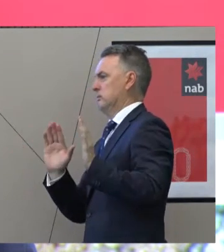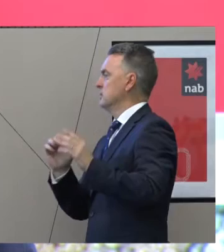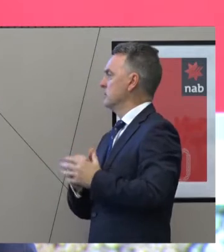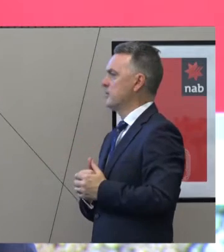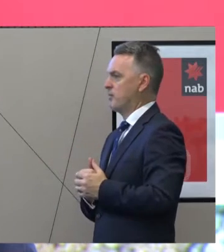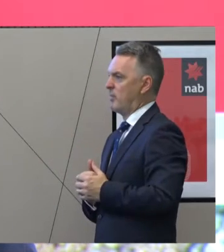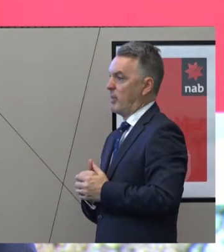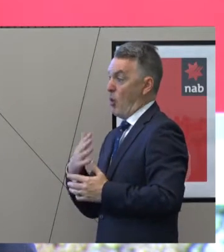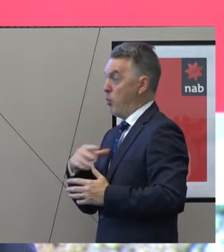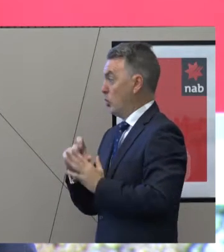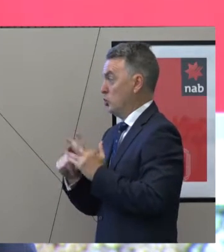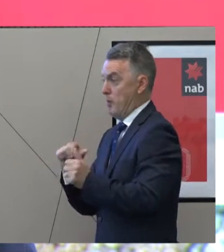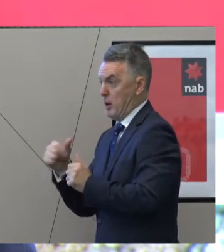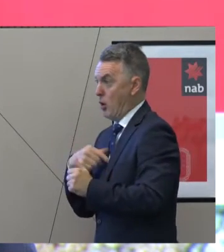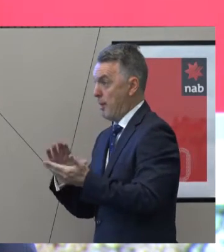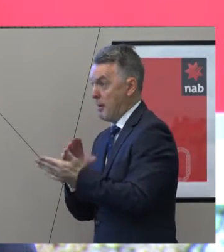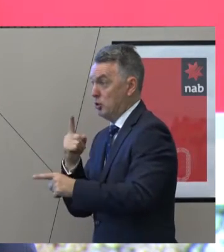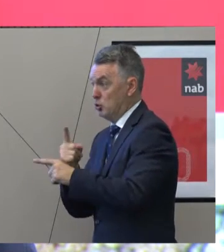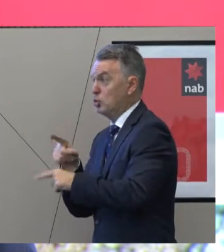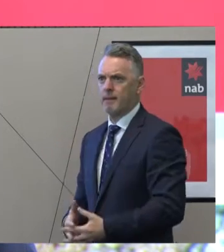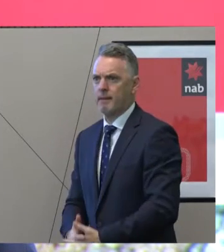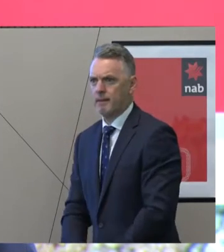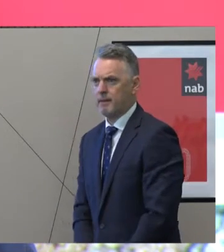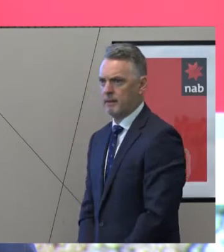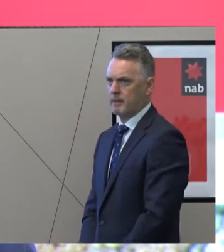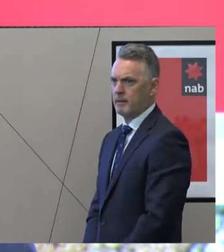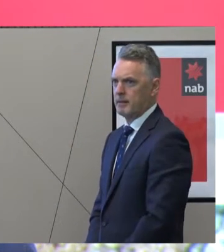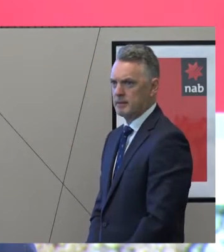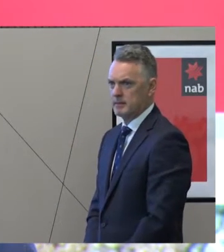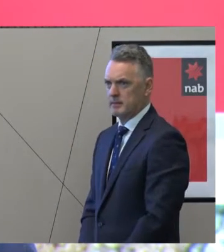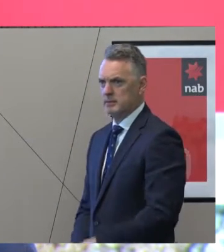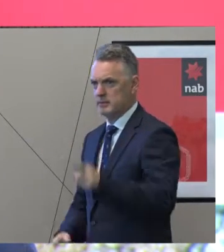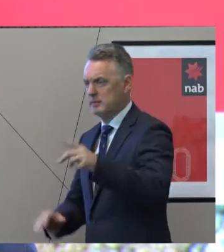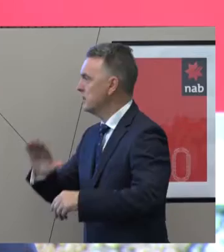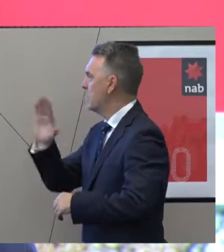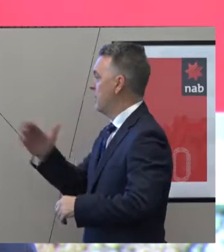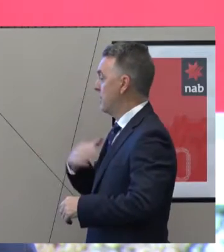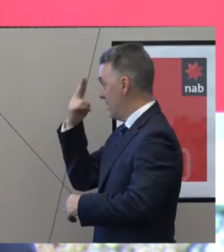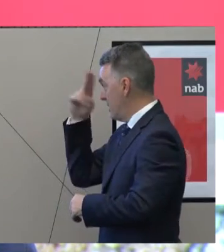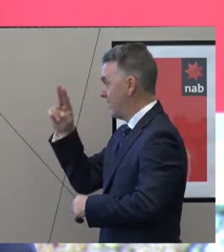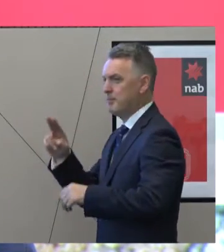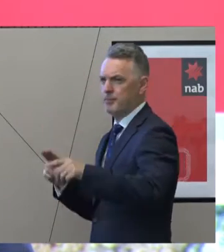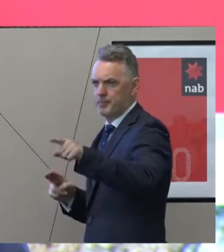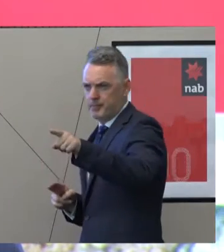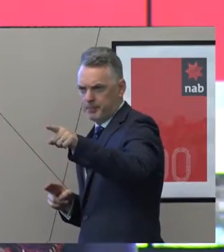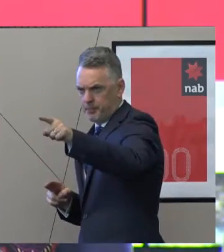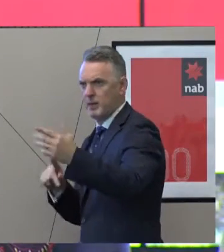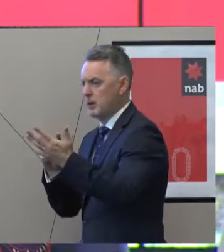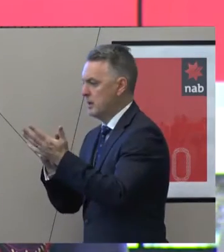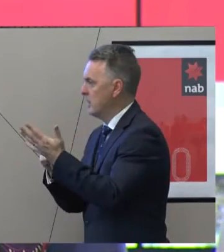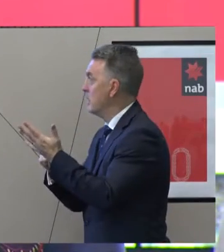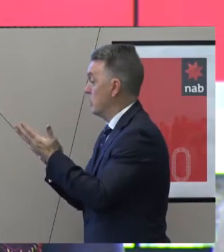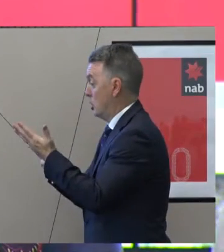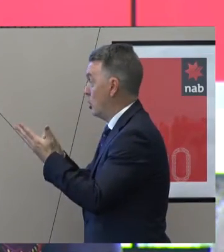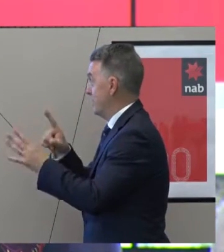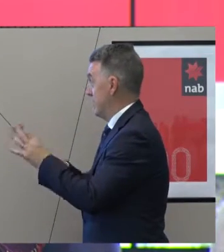want to do better. So I'm happy to talk to you afterward as well. Hi, my name's Lucy. My question's for Alistair,